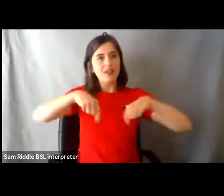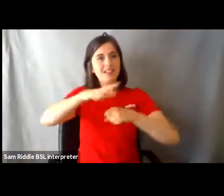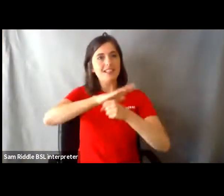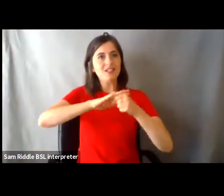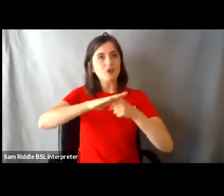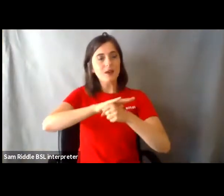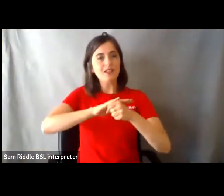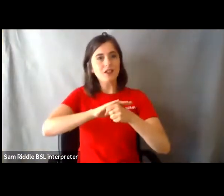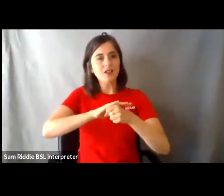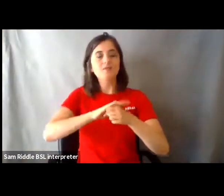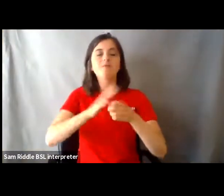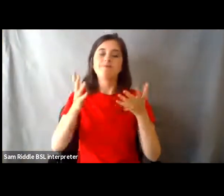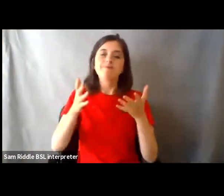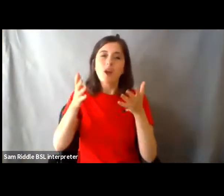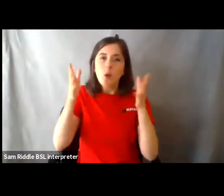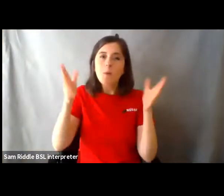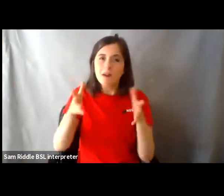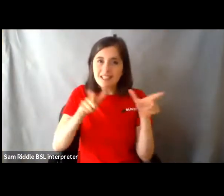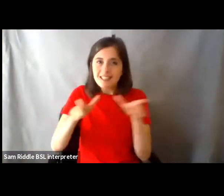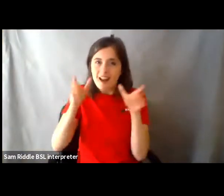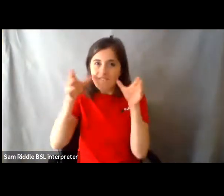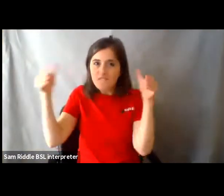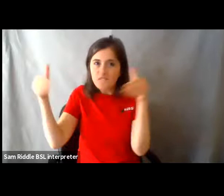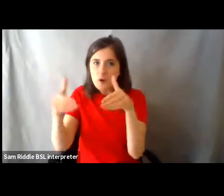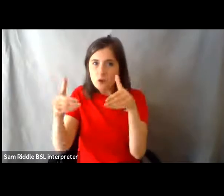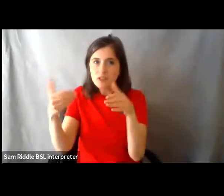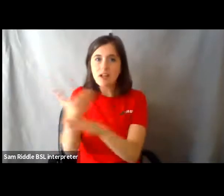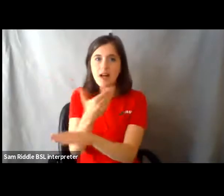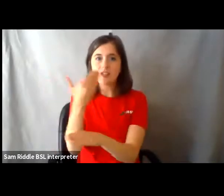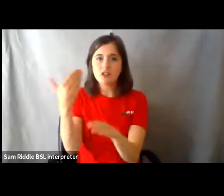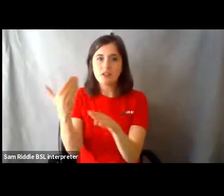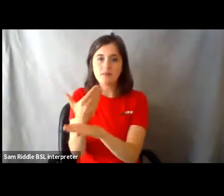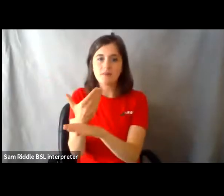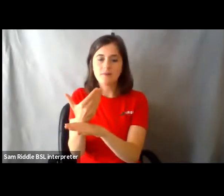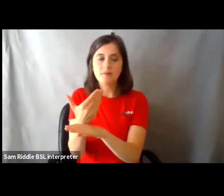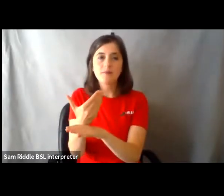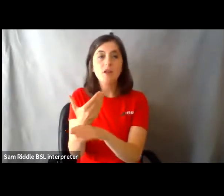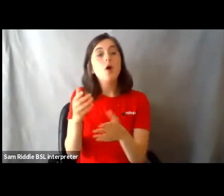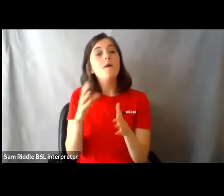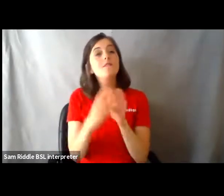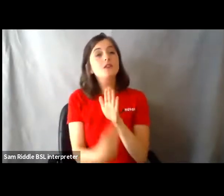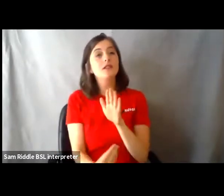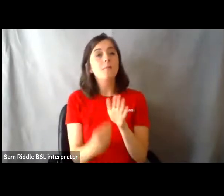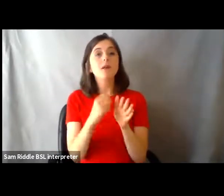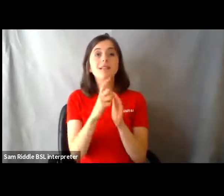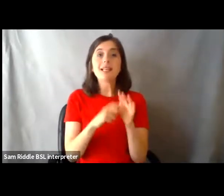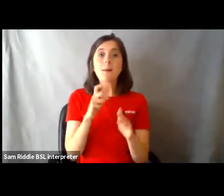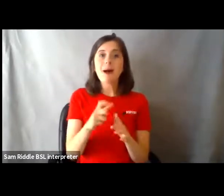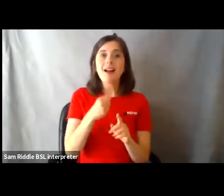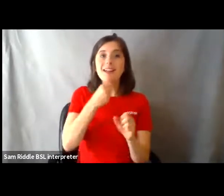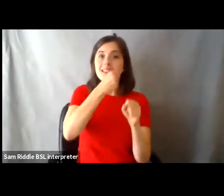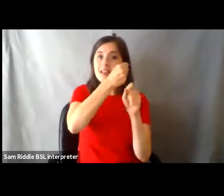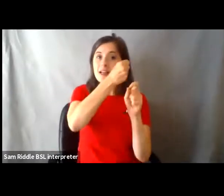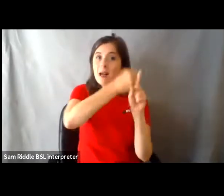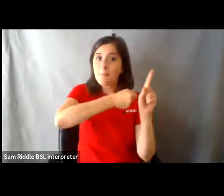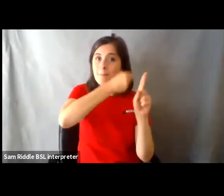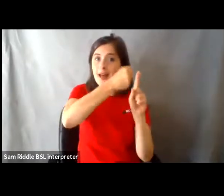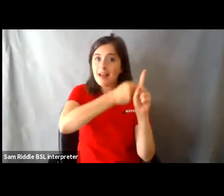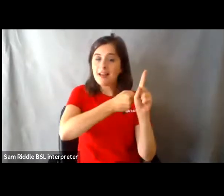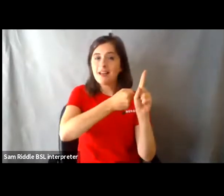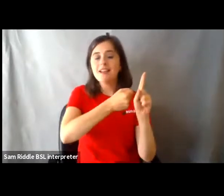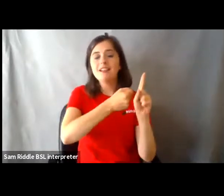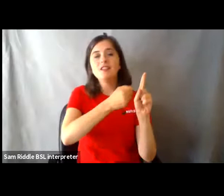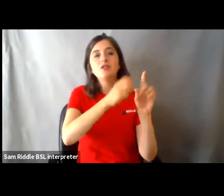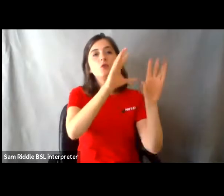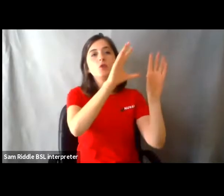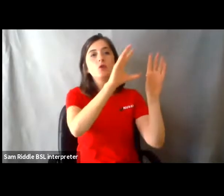focus on action. In particular, at the moment, DPAC is campaigning against the